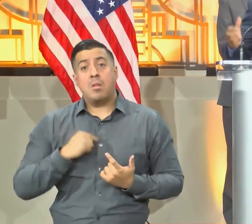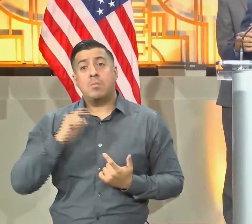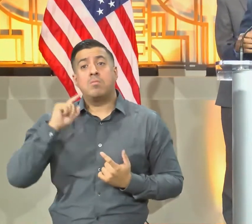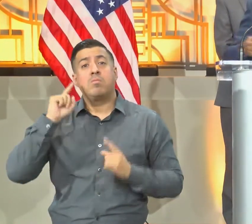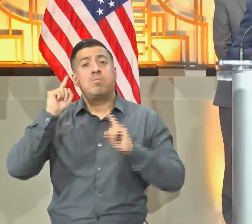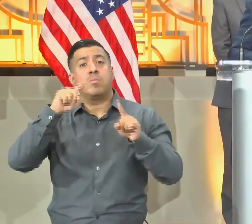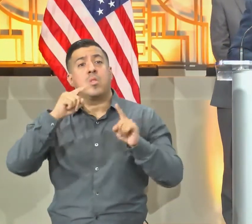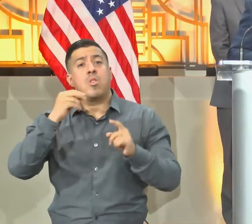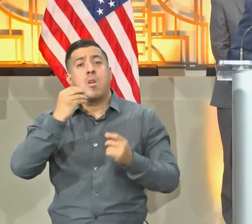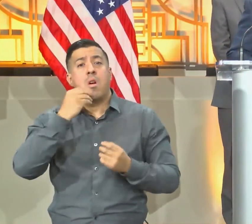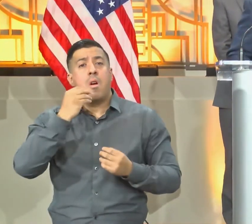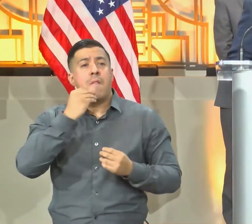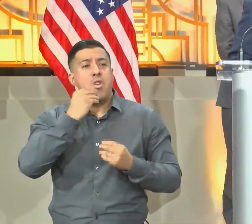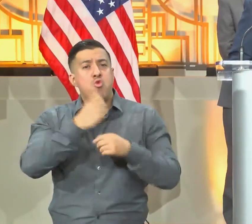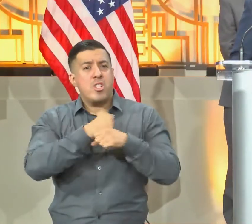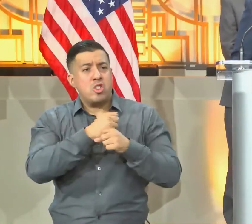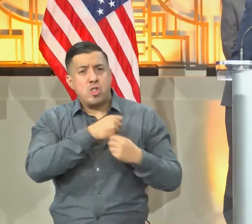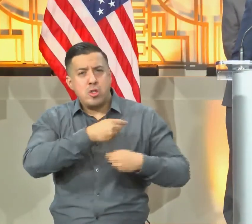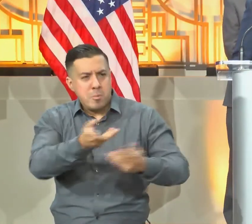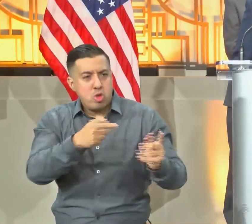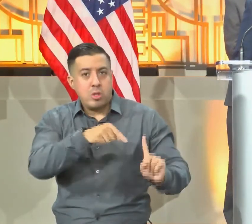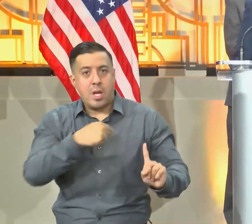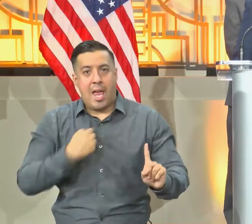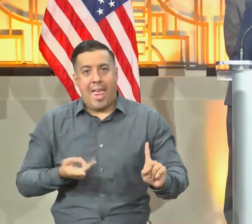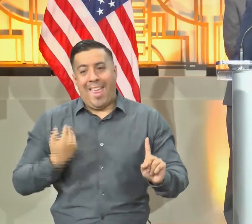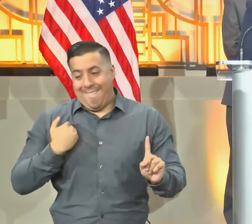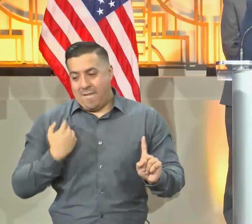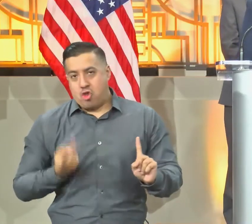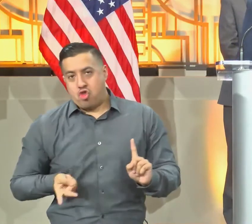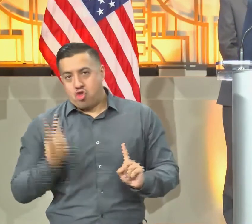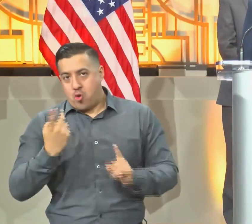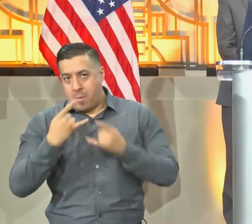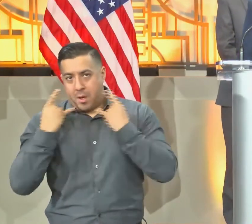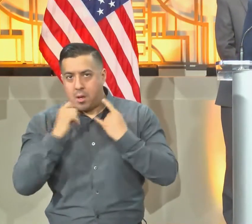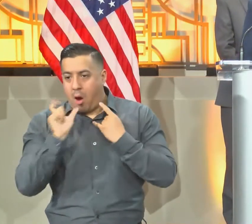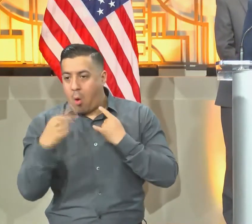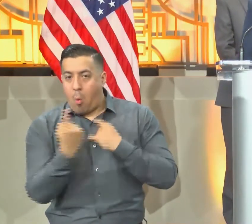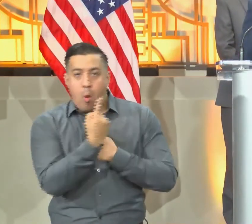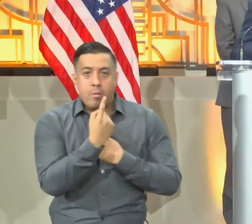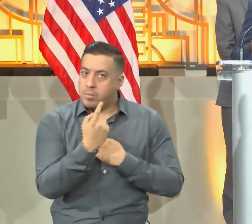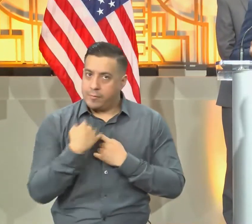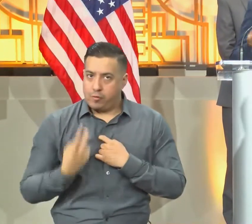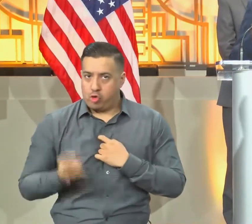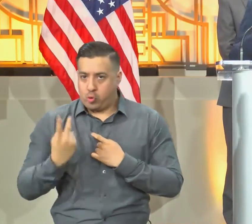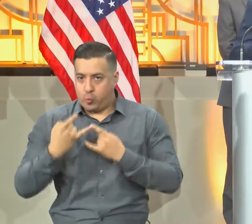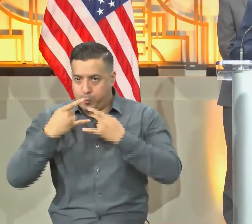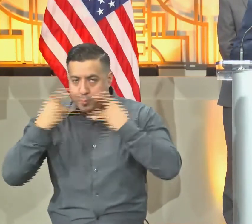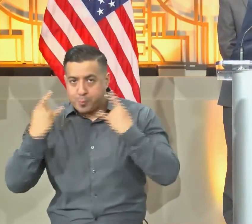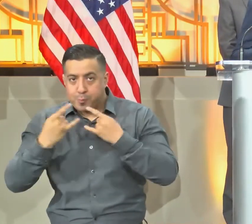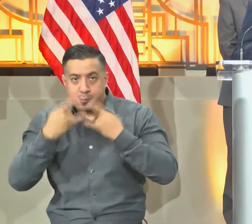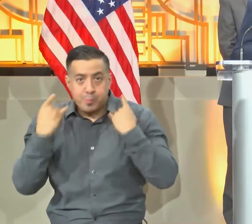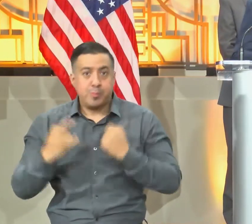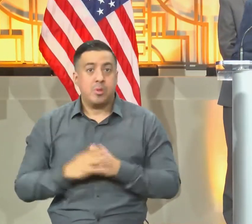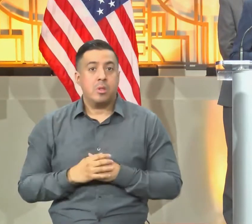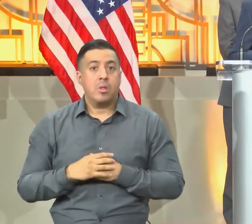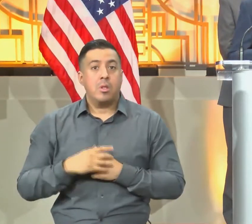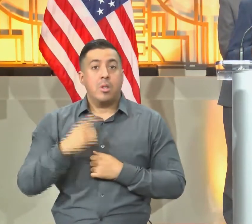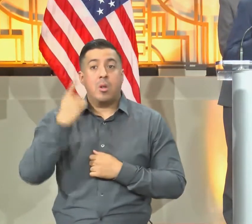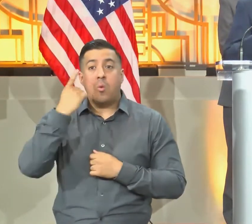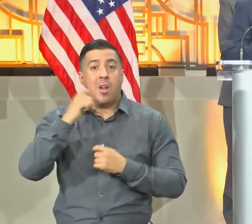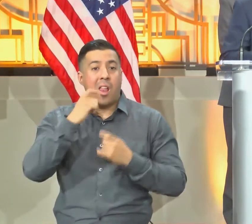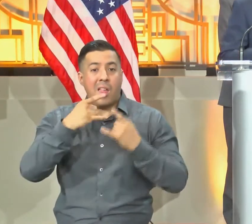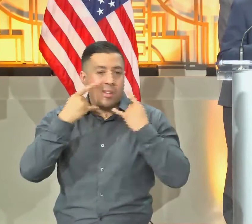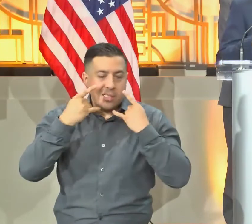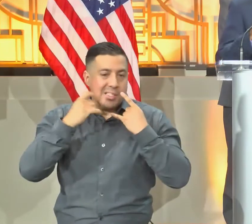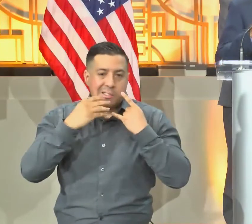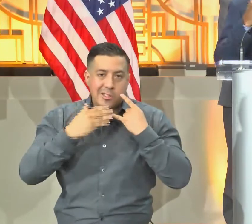food distribution, I had on 2 masks and not just one. Quite frankly, the one that I did have on didn't go with the outfit, so I had to put